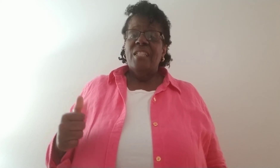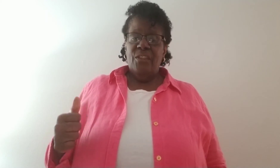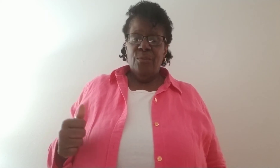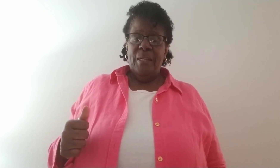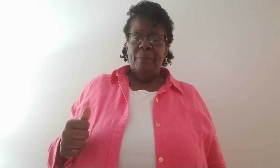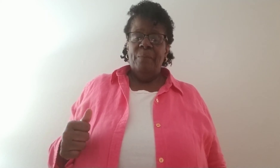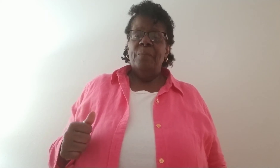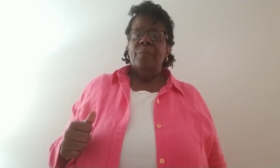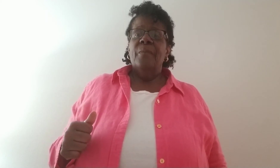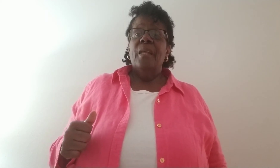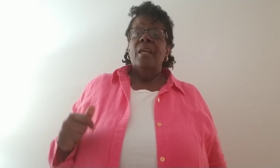25,173.